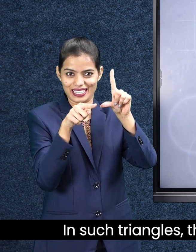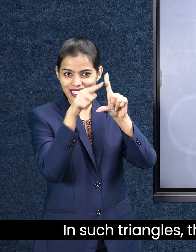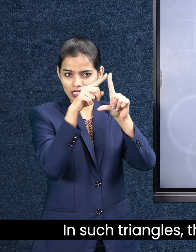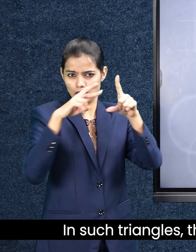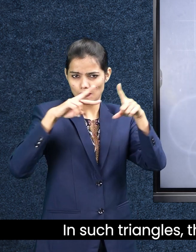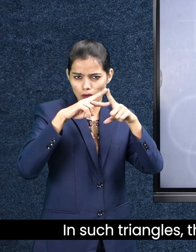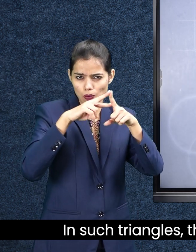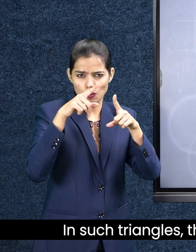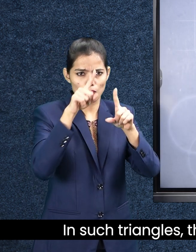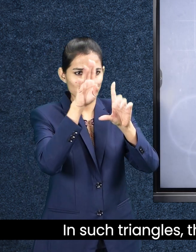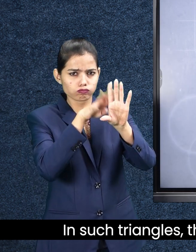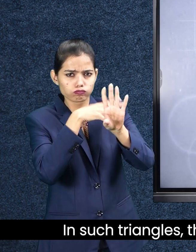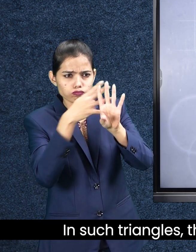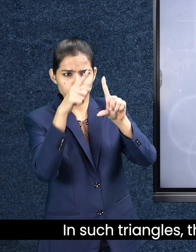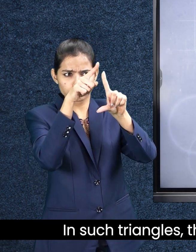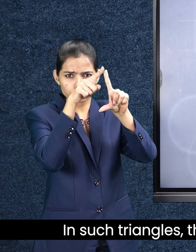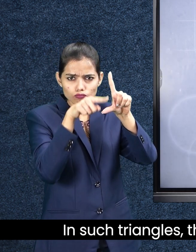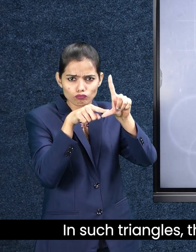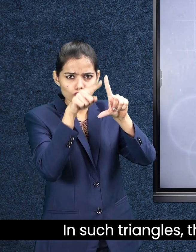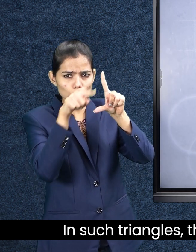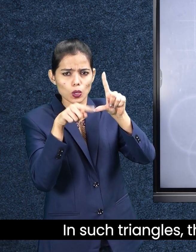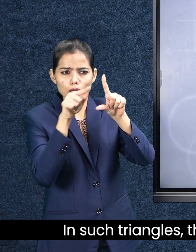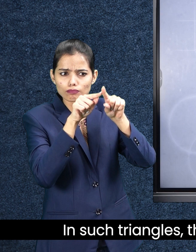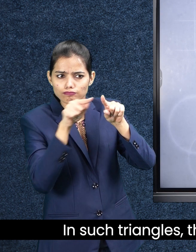corresponding sides will be proportional.